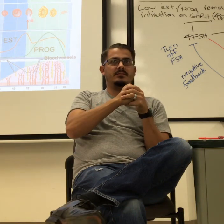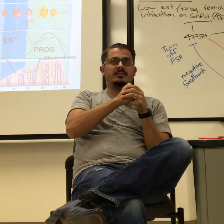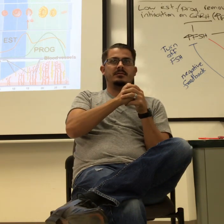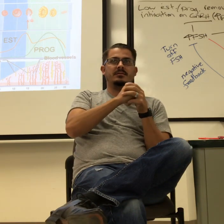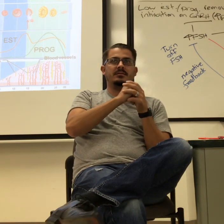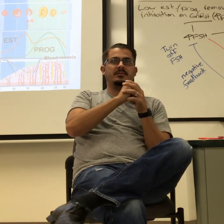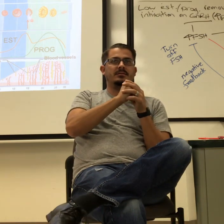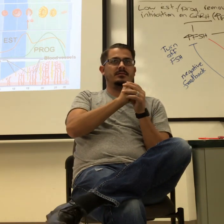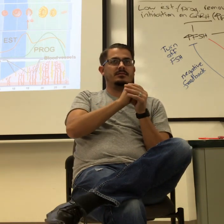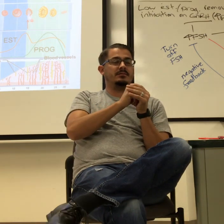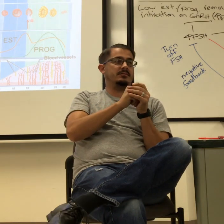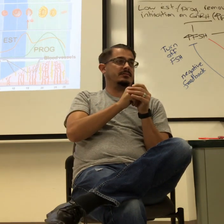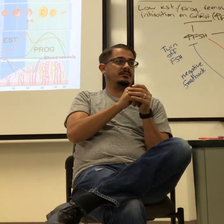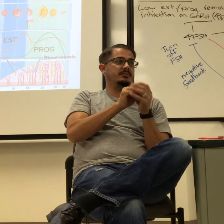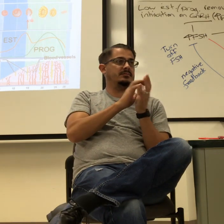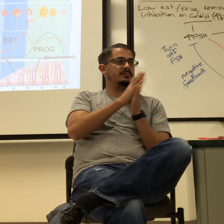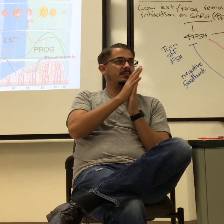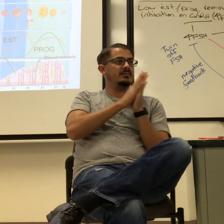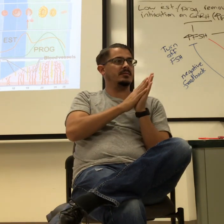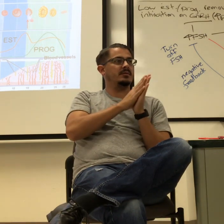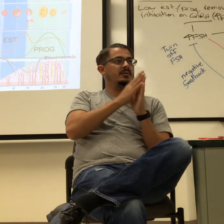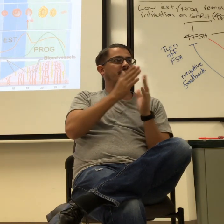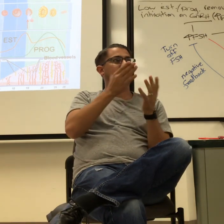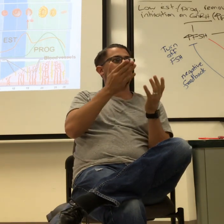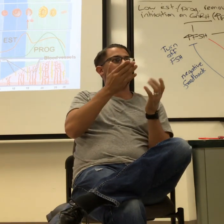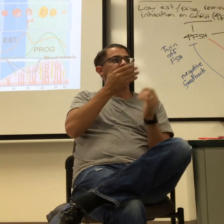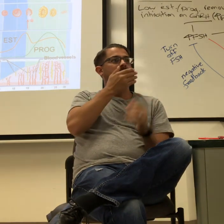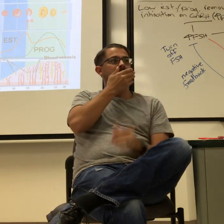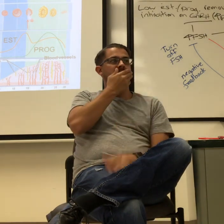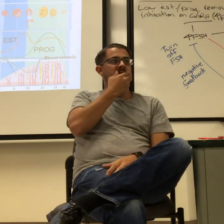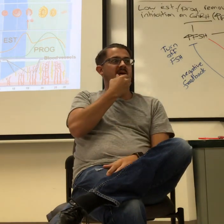and ovulating. We just want one to ovulate.